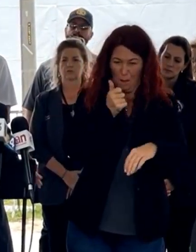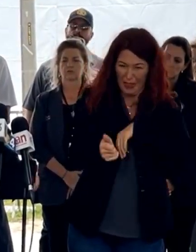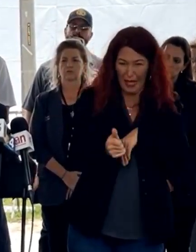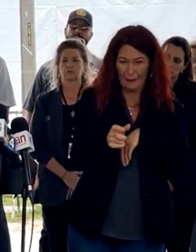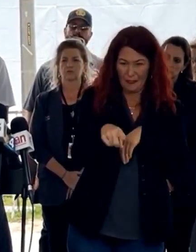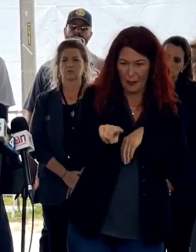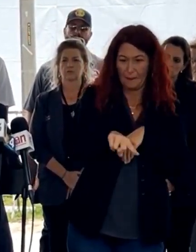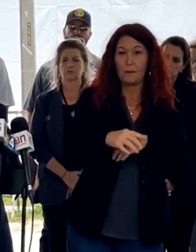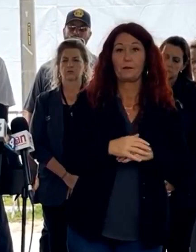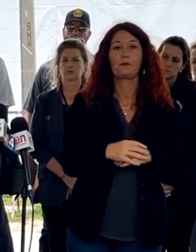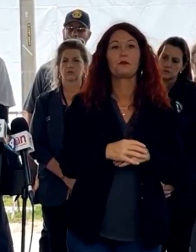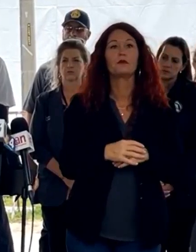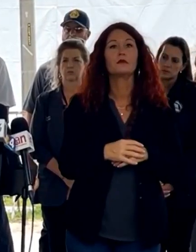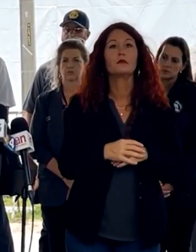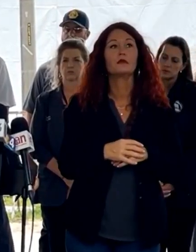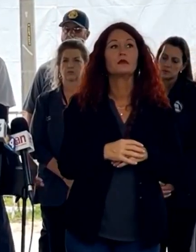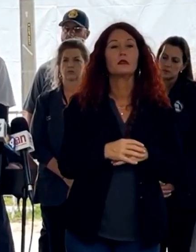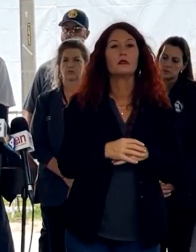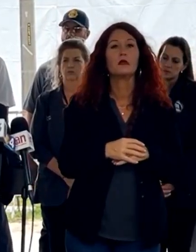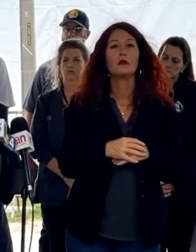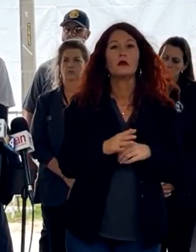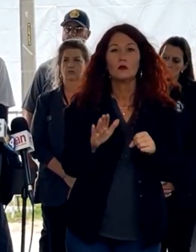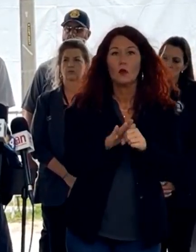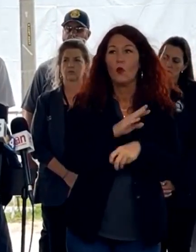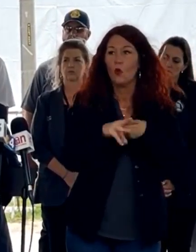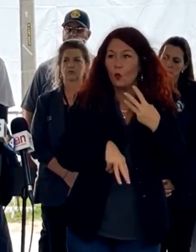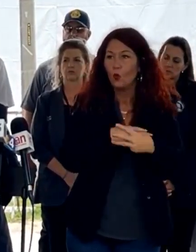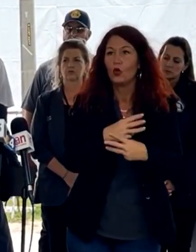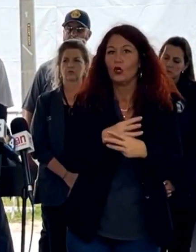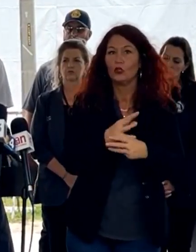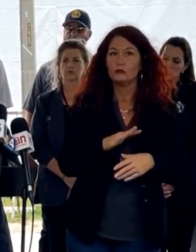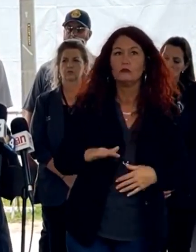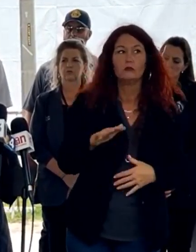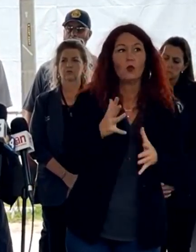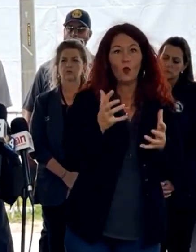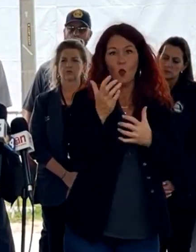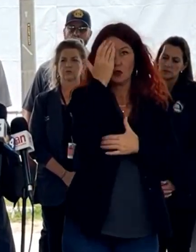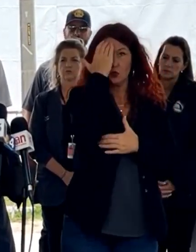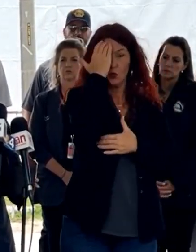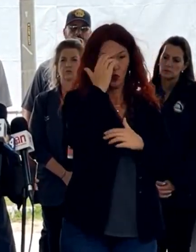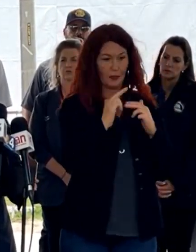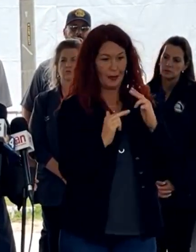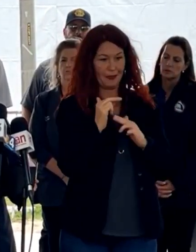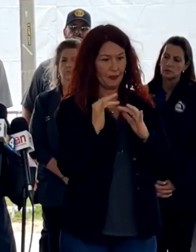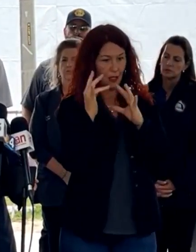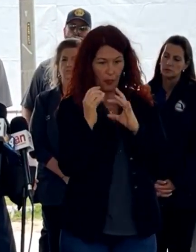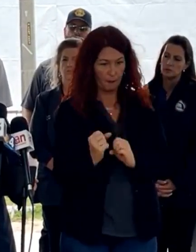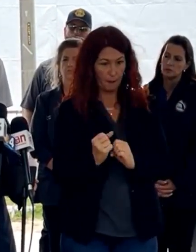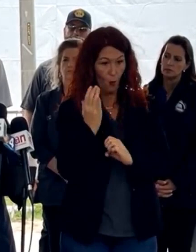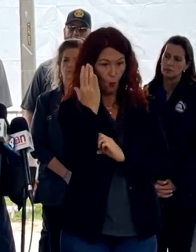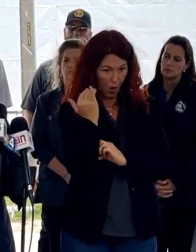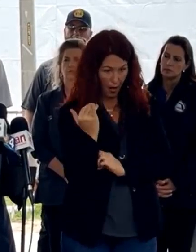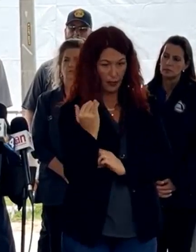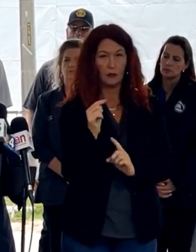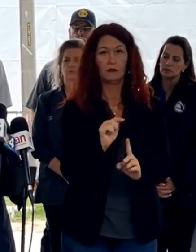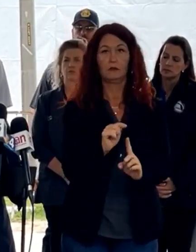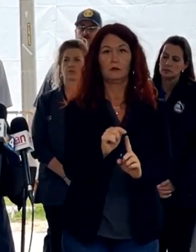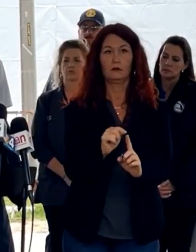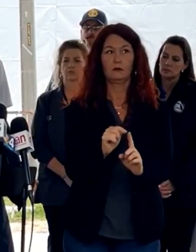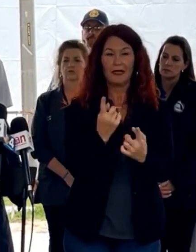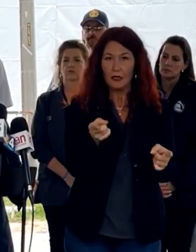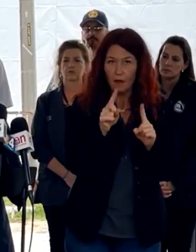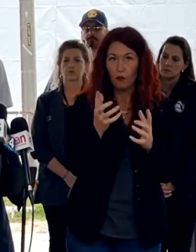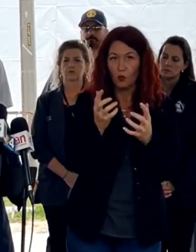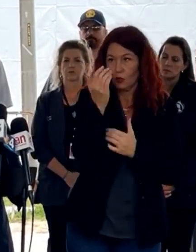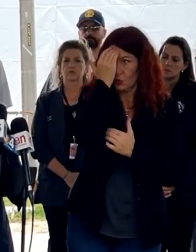The whole world wants to know what happened here, and especially those who are the victims, the